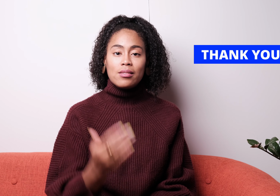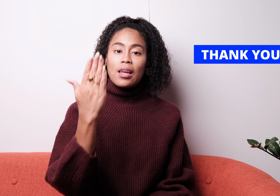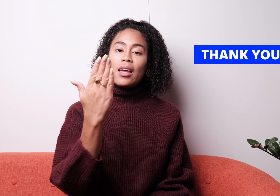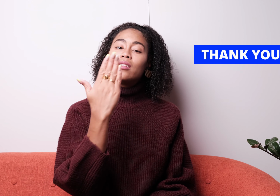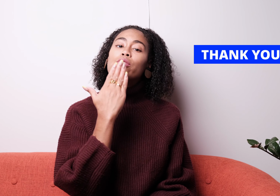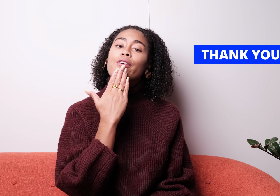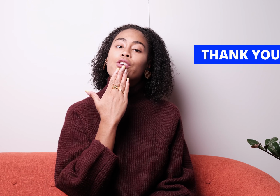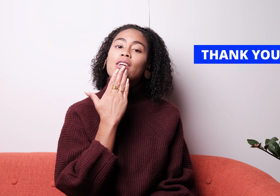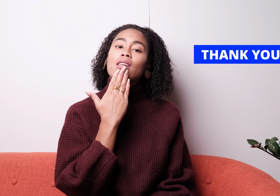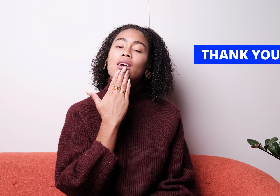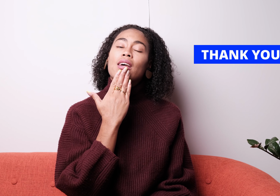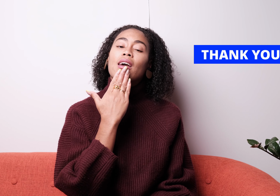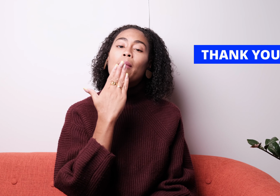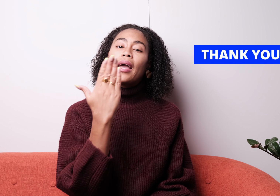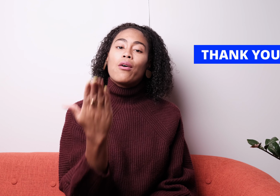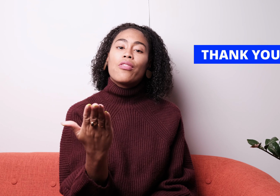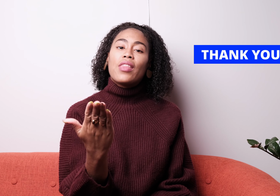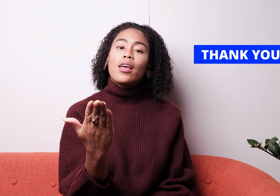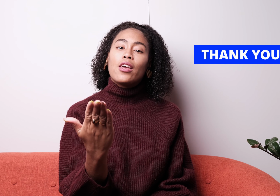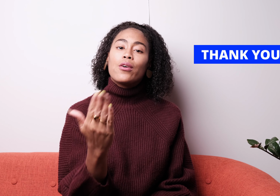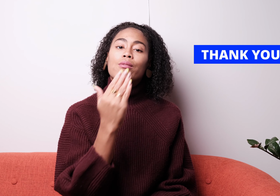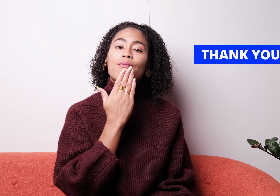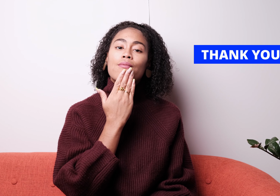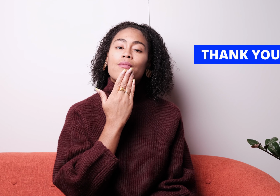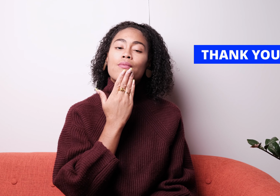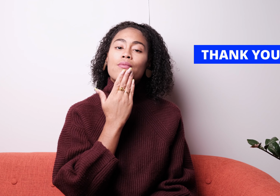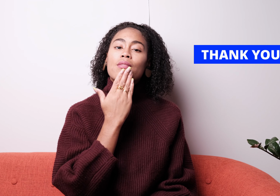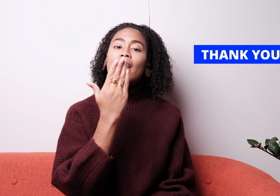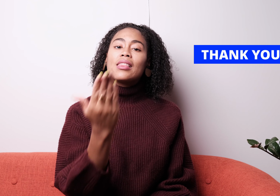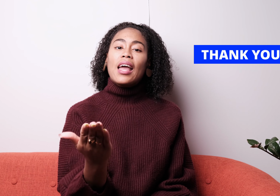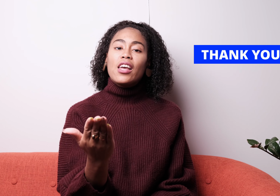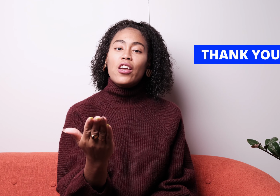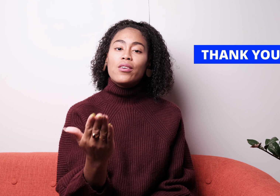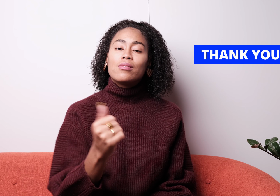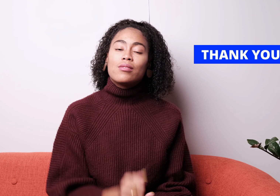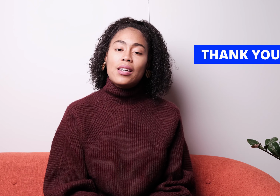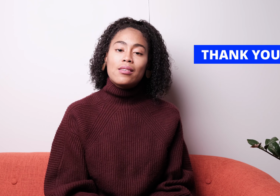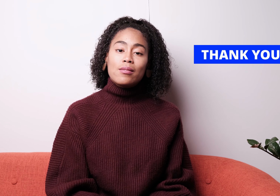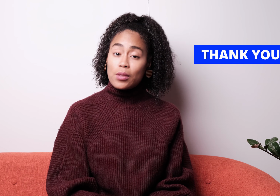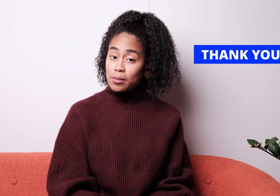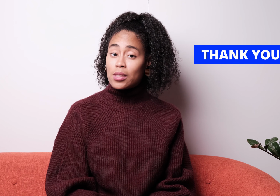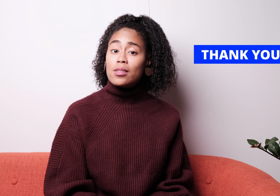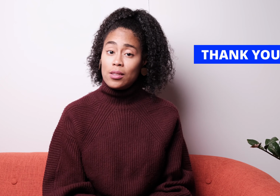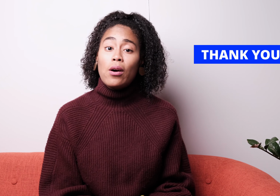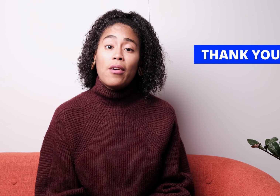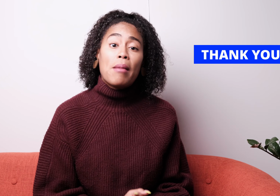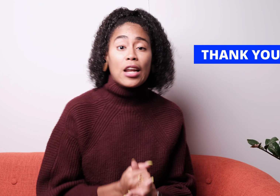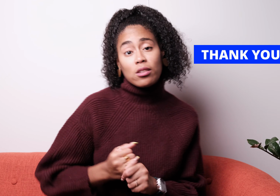now. Hand on your chin and coming out. Thank you. Thank you. Right? You want them to know their manners and